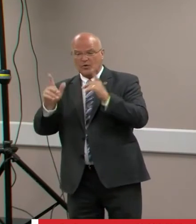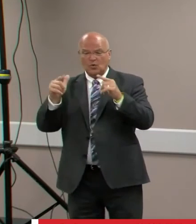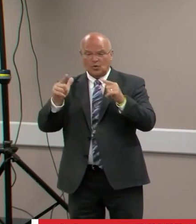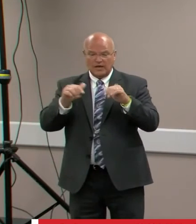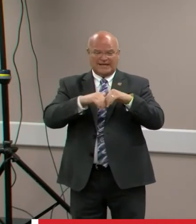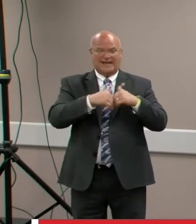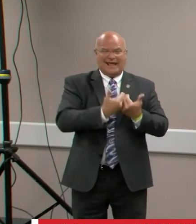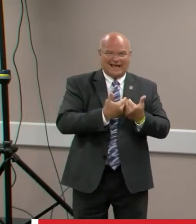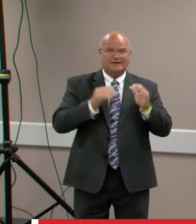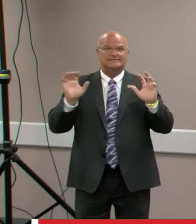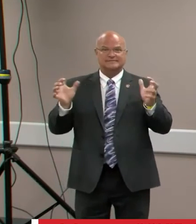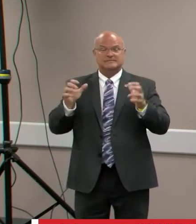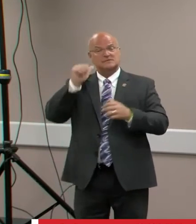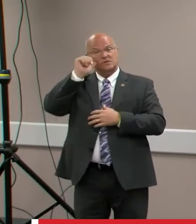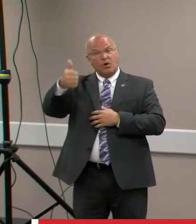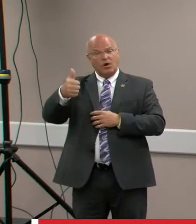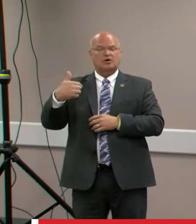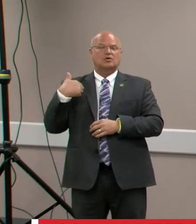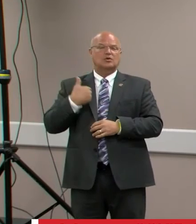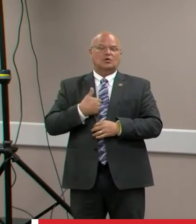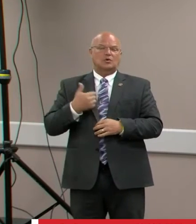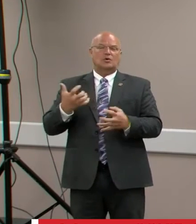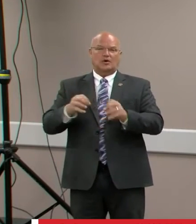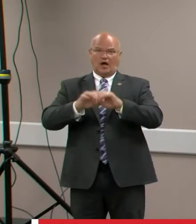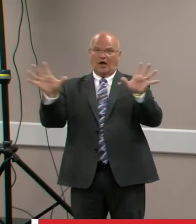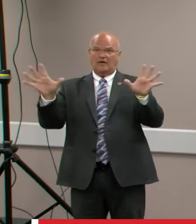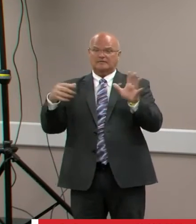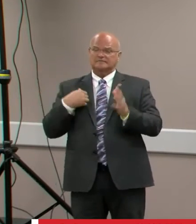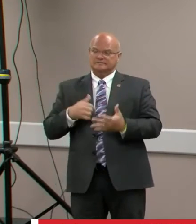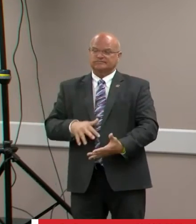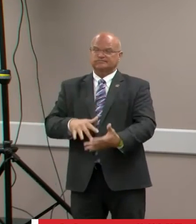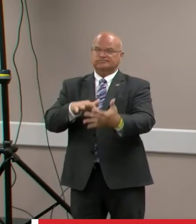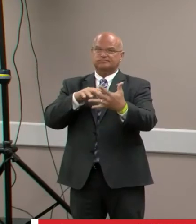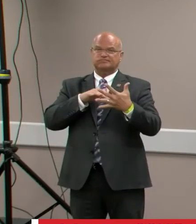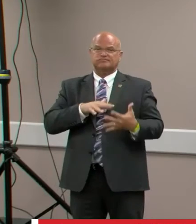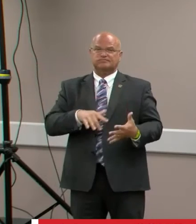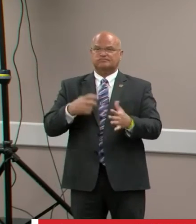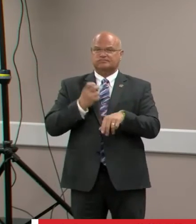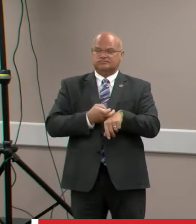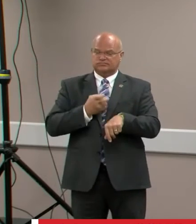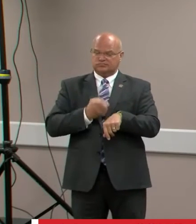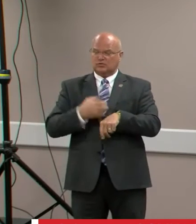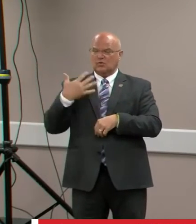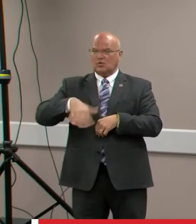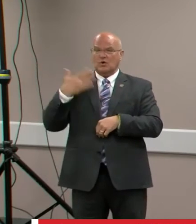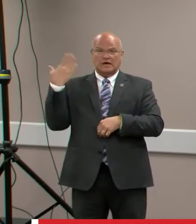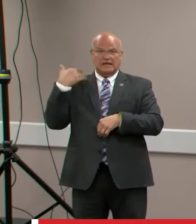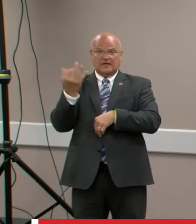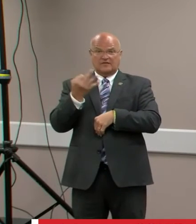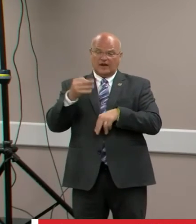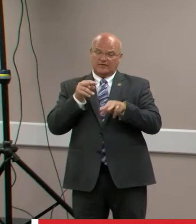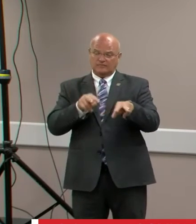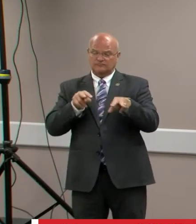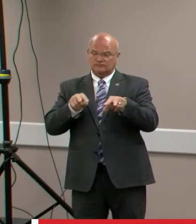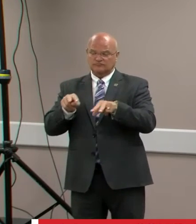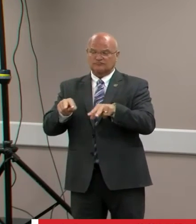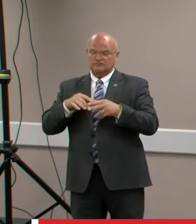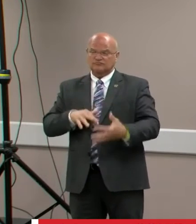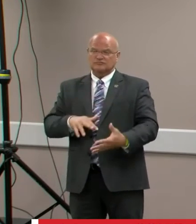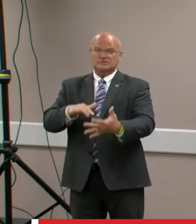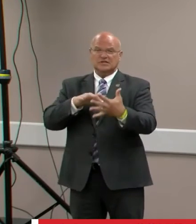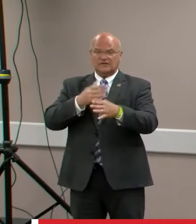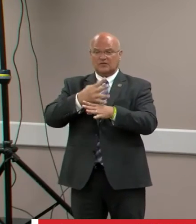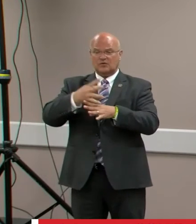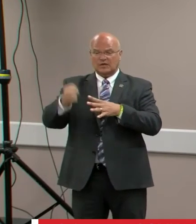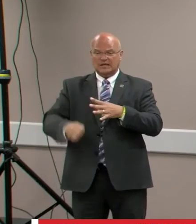how we enter it. So we want to, obviously we've been studying this very hard. I indicated last Friday we're looking at it, studied it